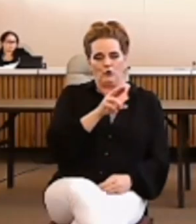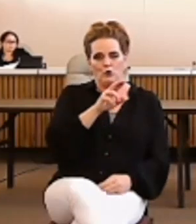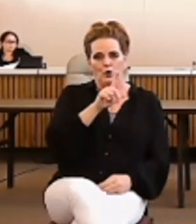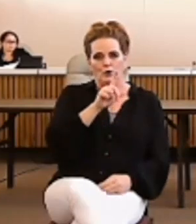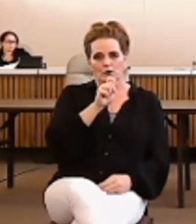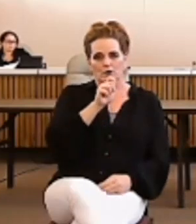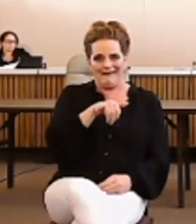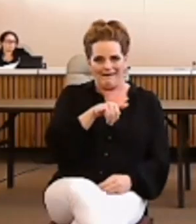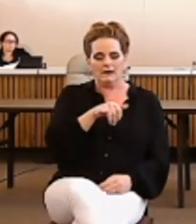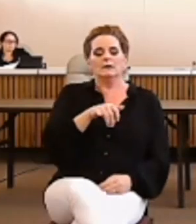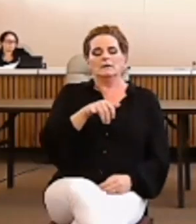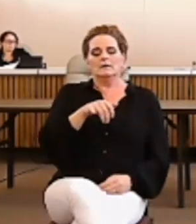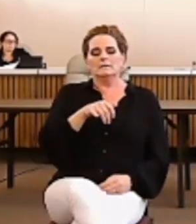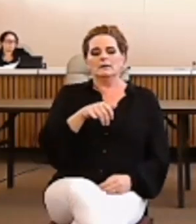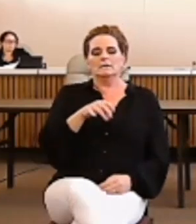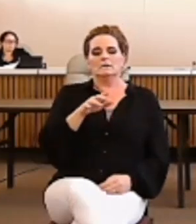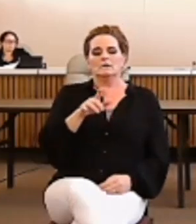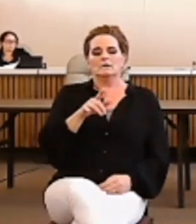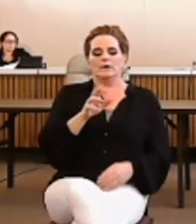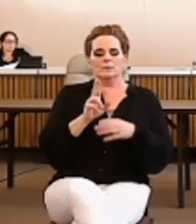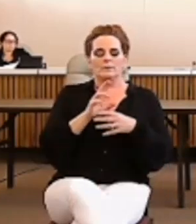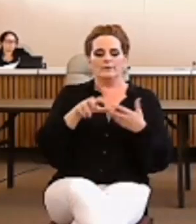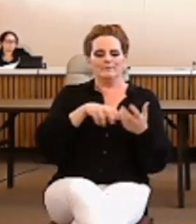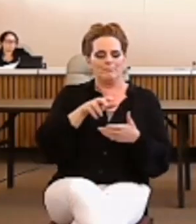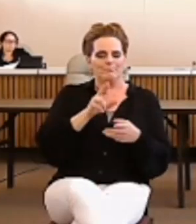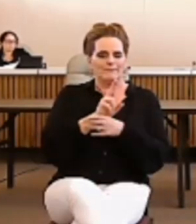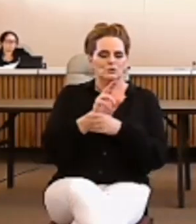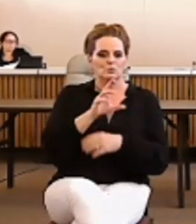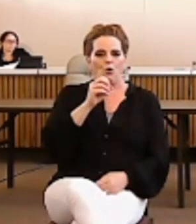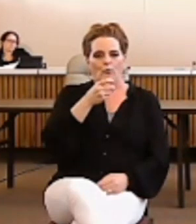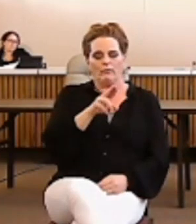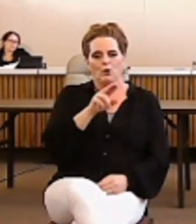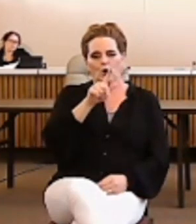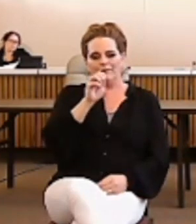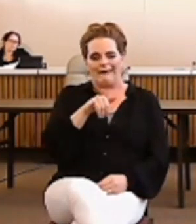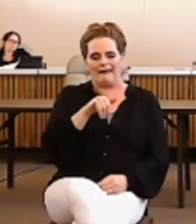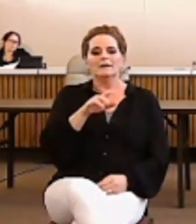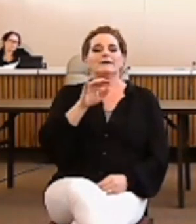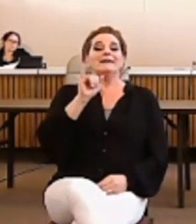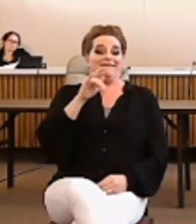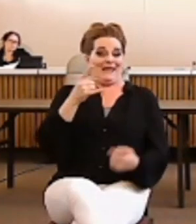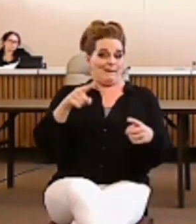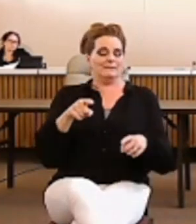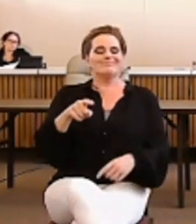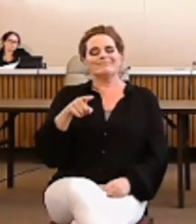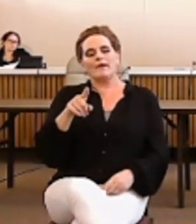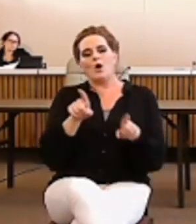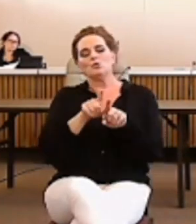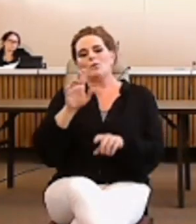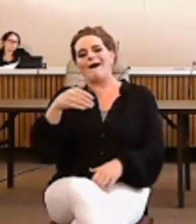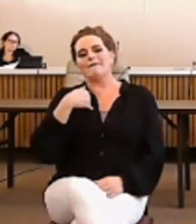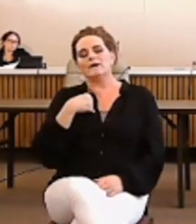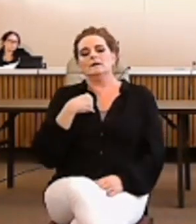That there's a mixed use overlay district in this area. If they did that, they would also have to have